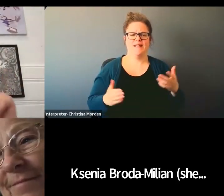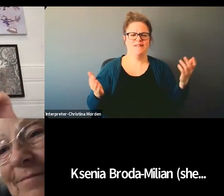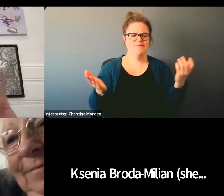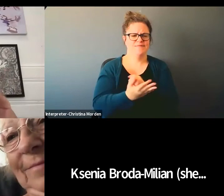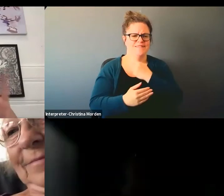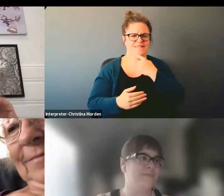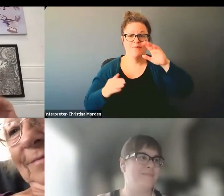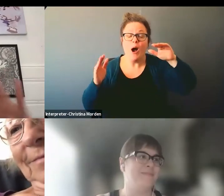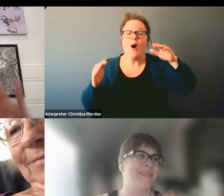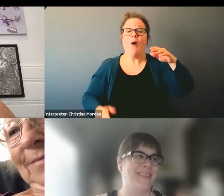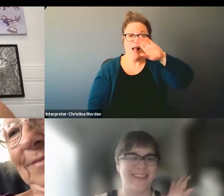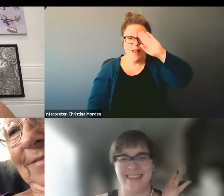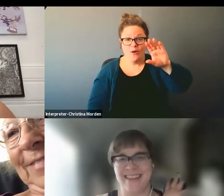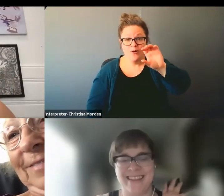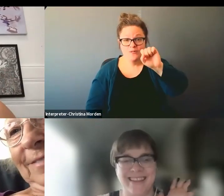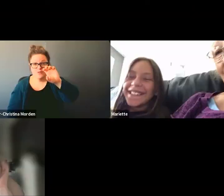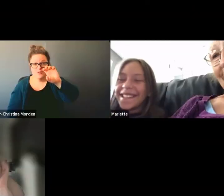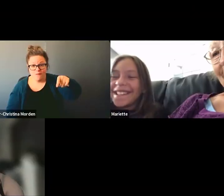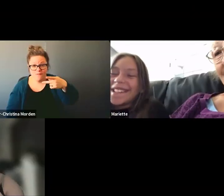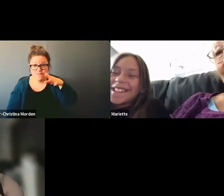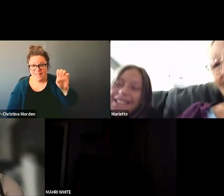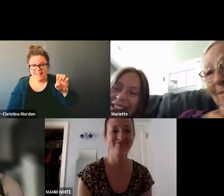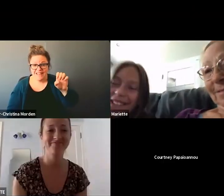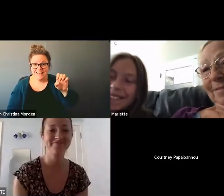Hello, Sophie. Hi,